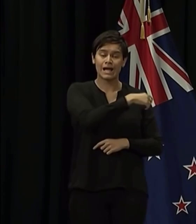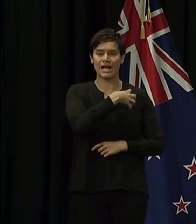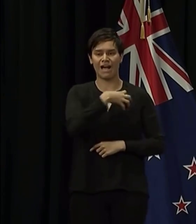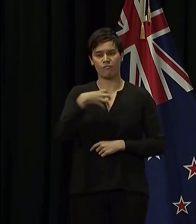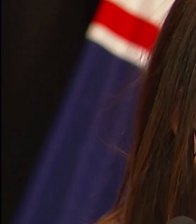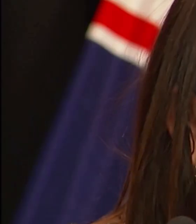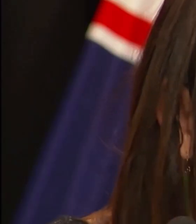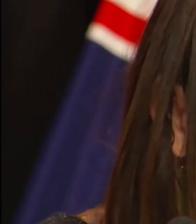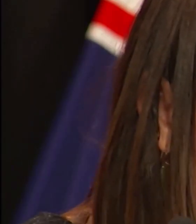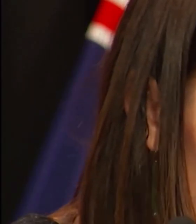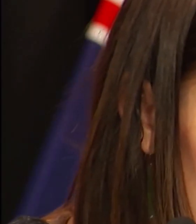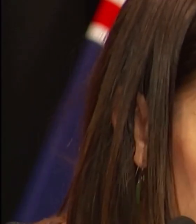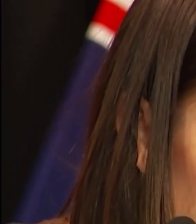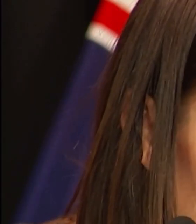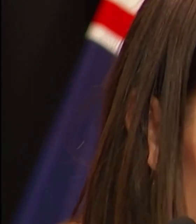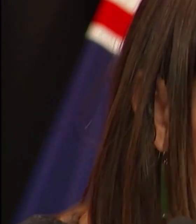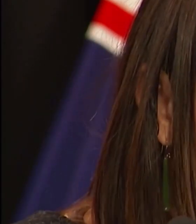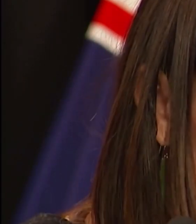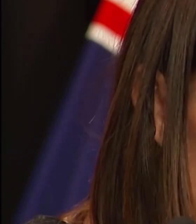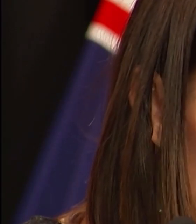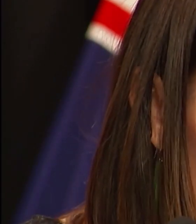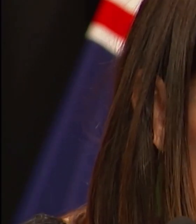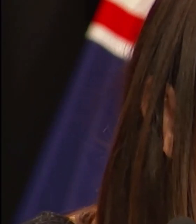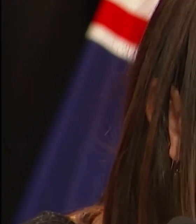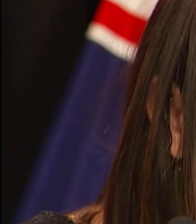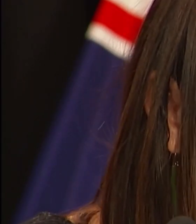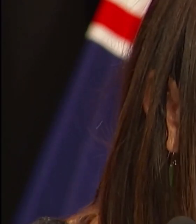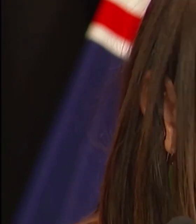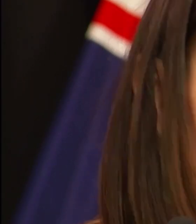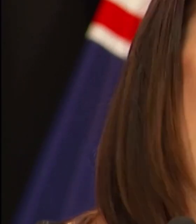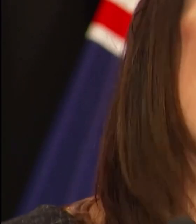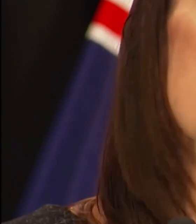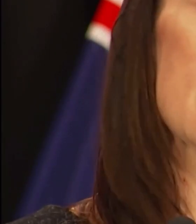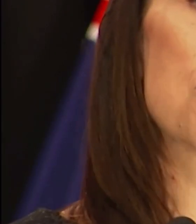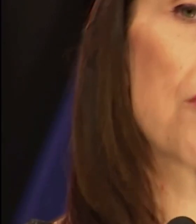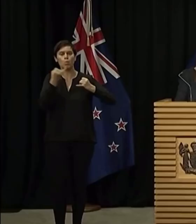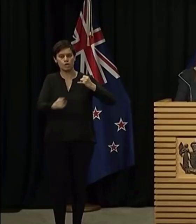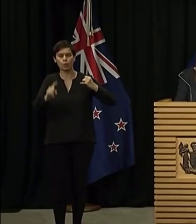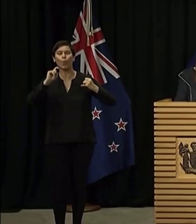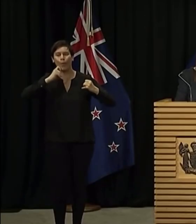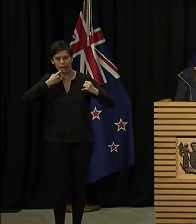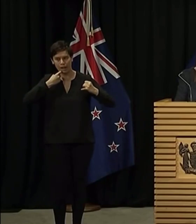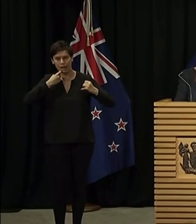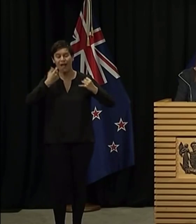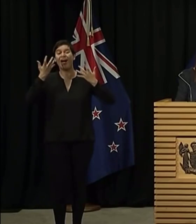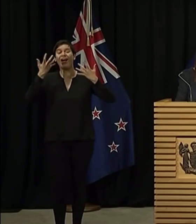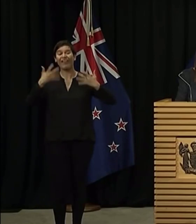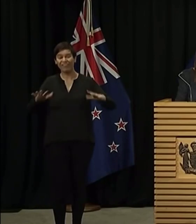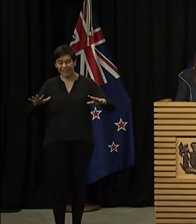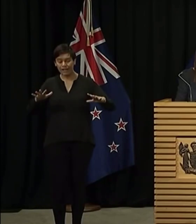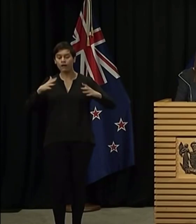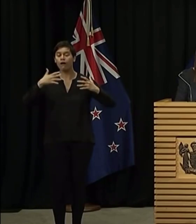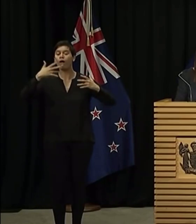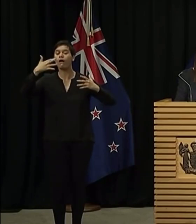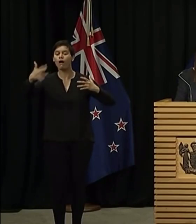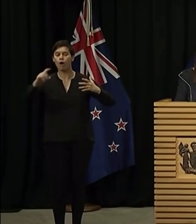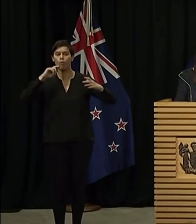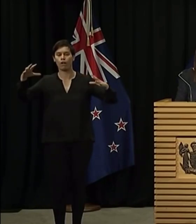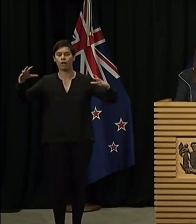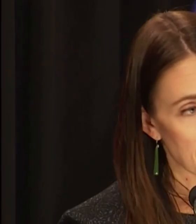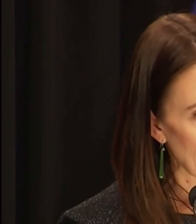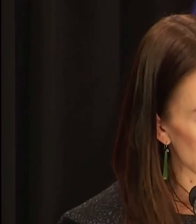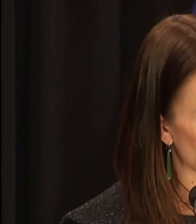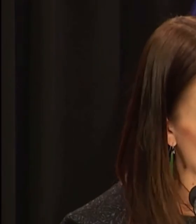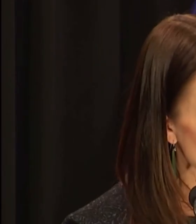enforcer. The Prime Minister's final message, be kind and be strong. I am not afraid because we have a